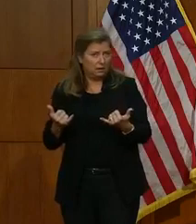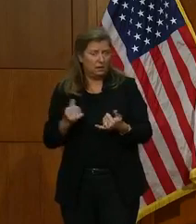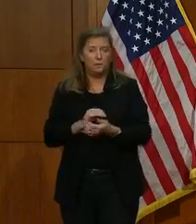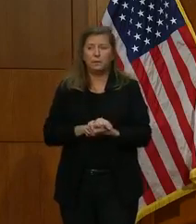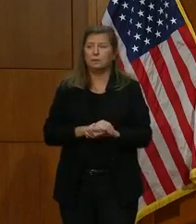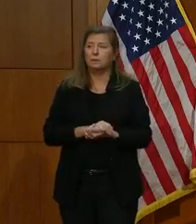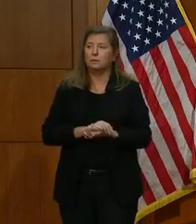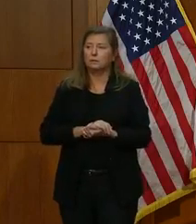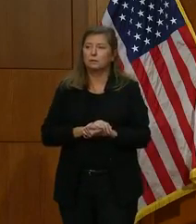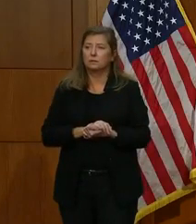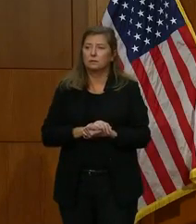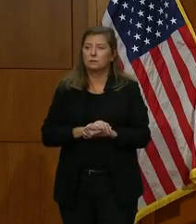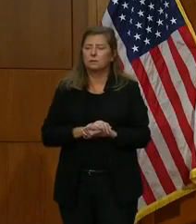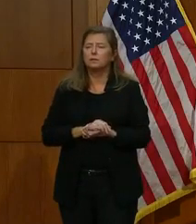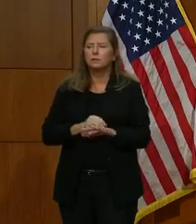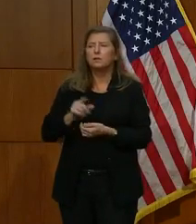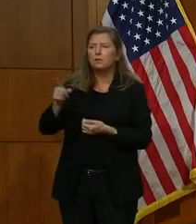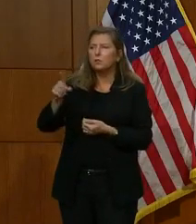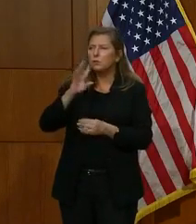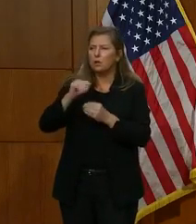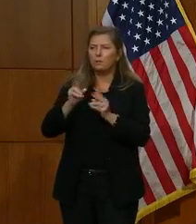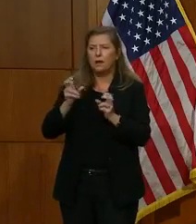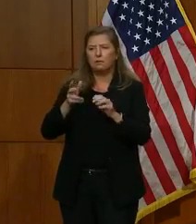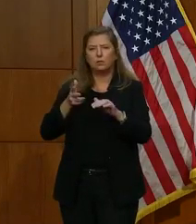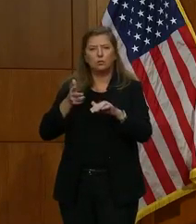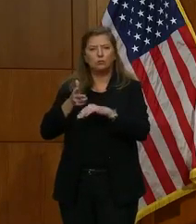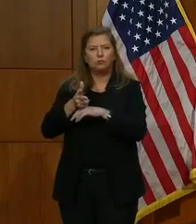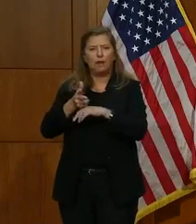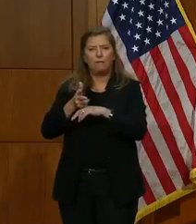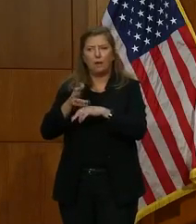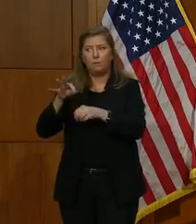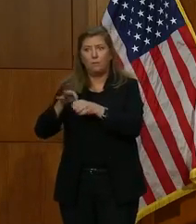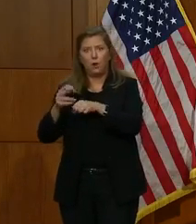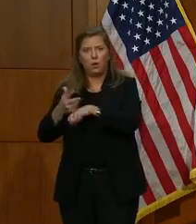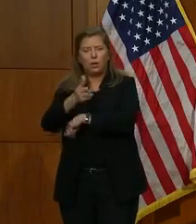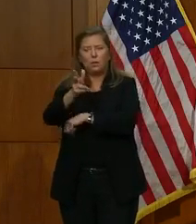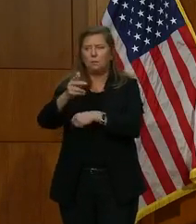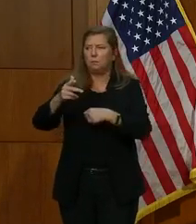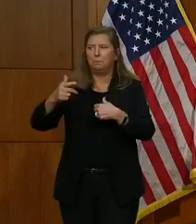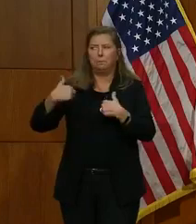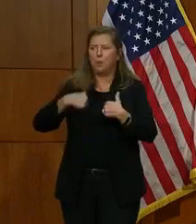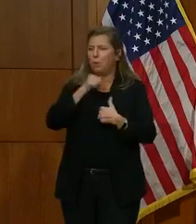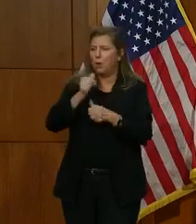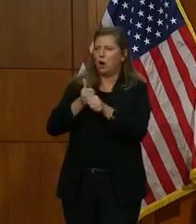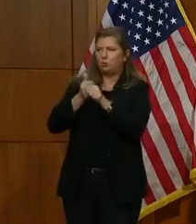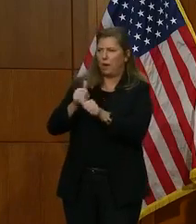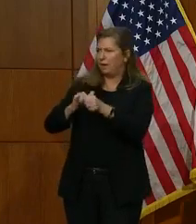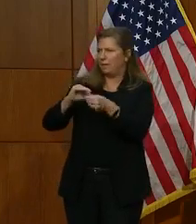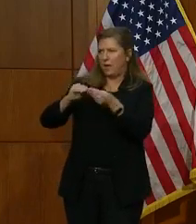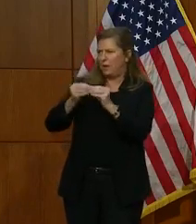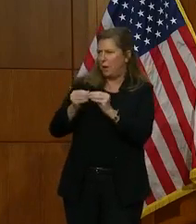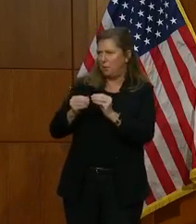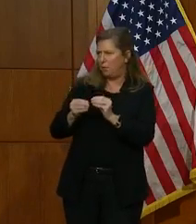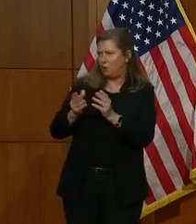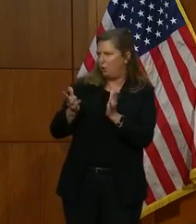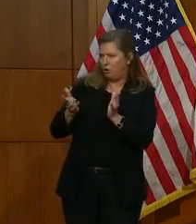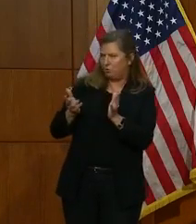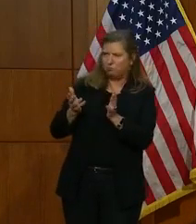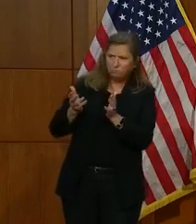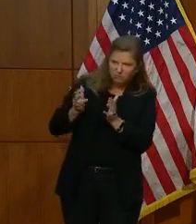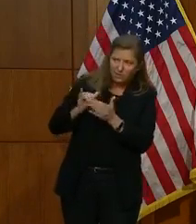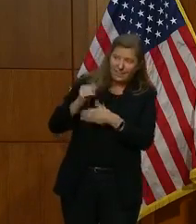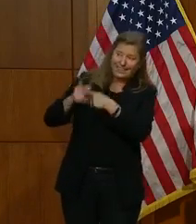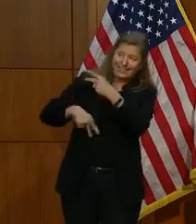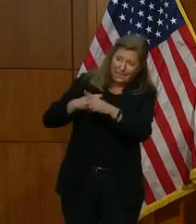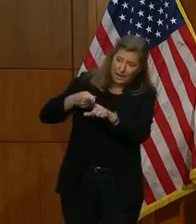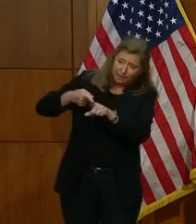as you were referring to drive-through voting, that's not something we were tracking specifically as to that type of